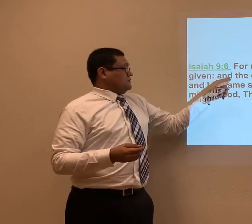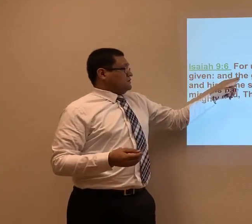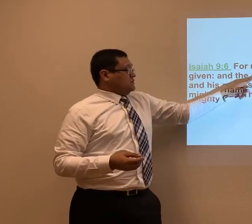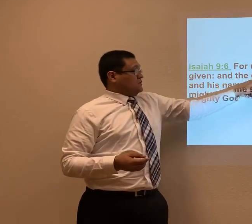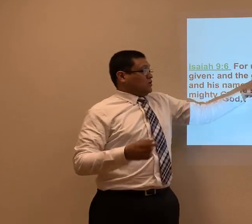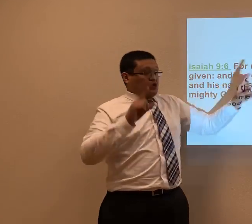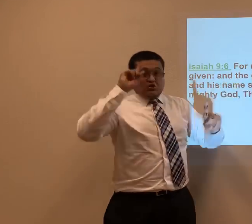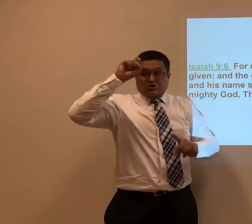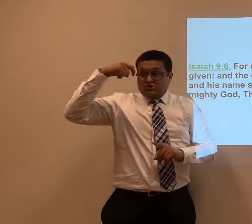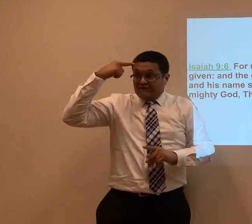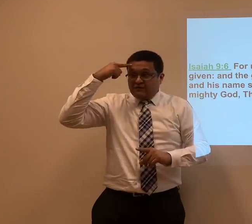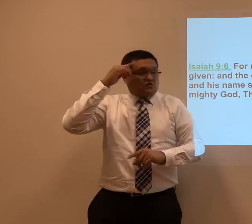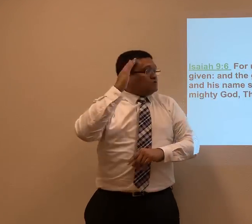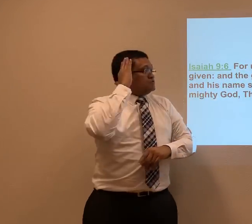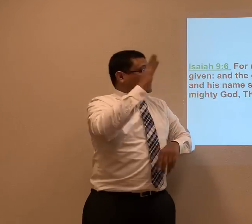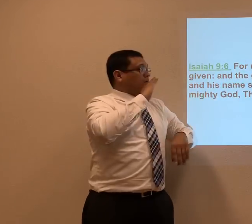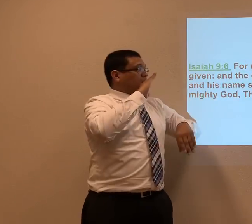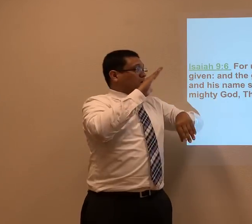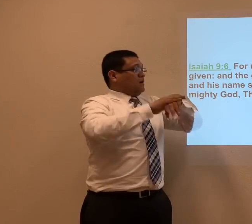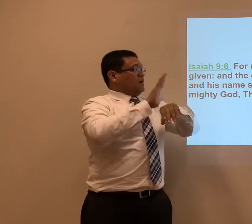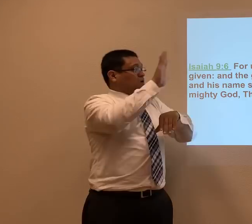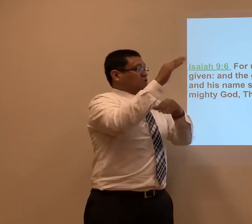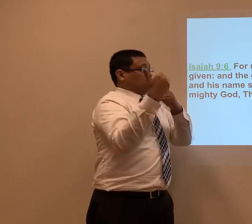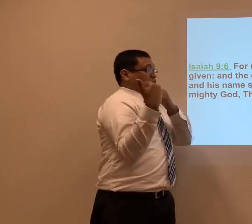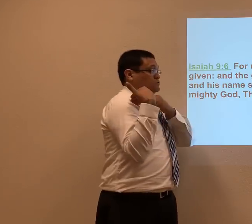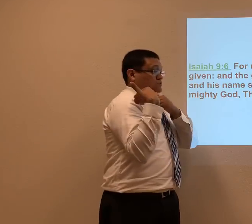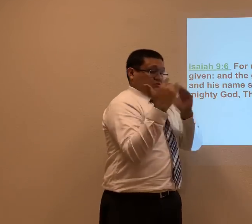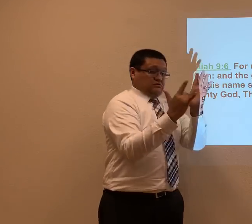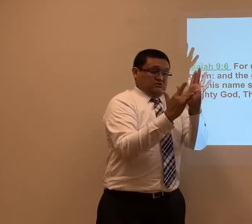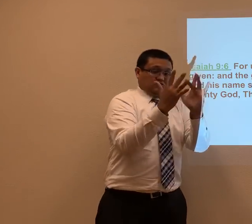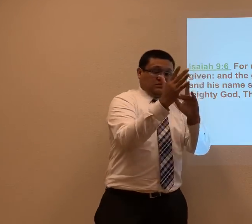about. So the government shall be upon his shoulder,